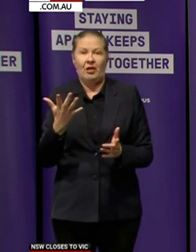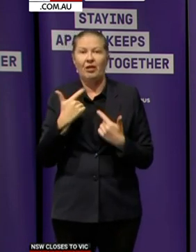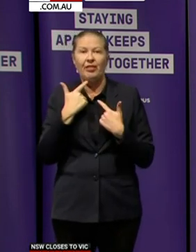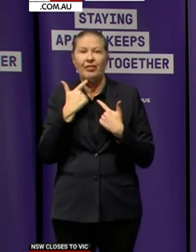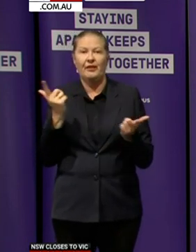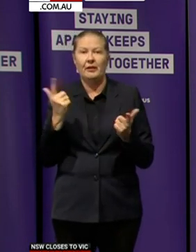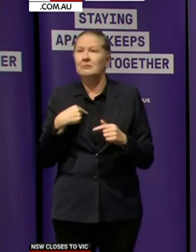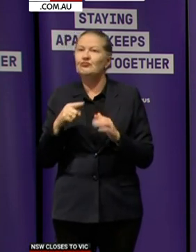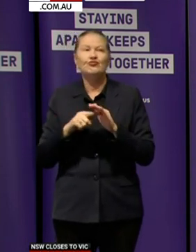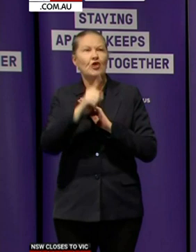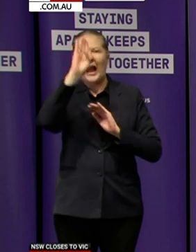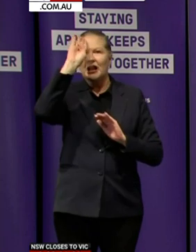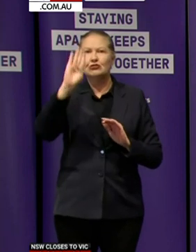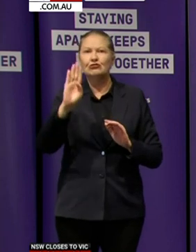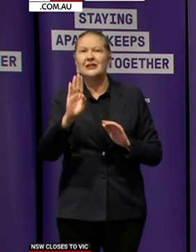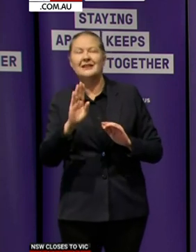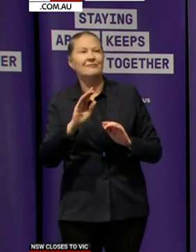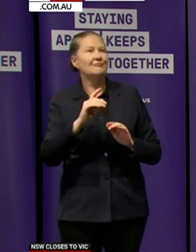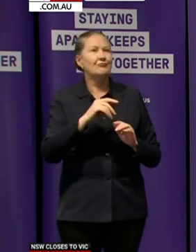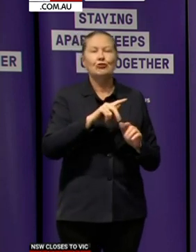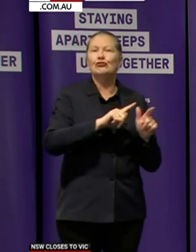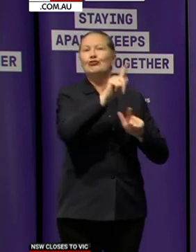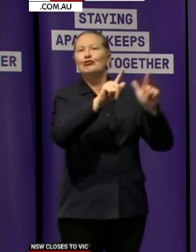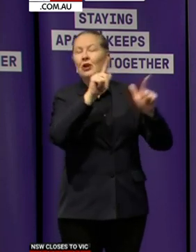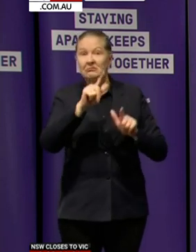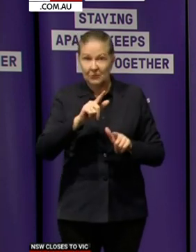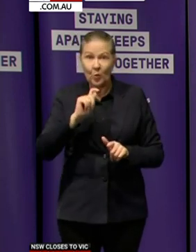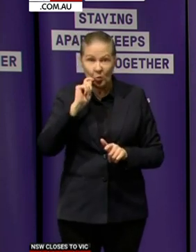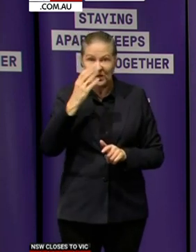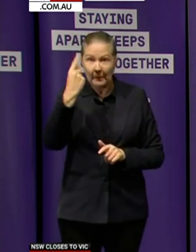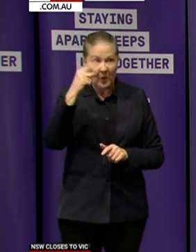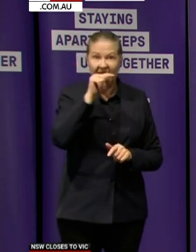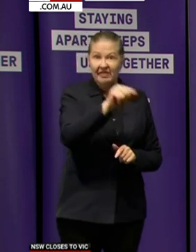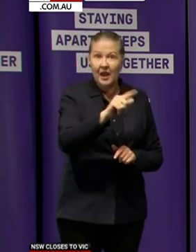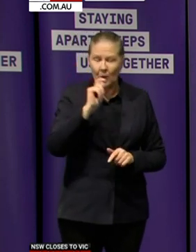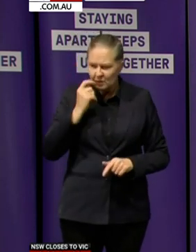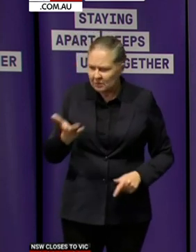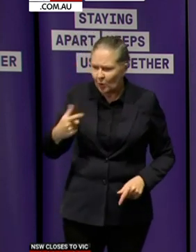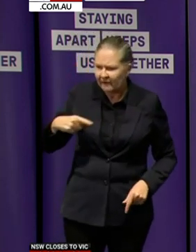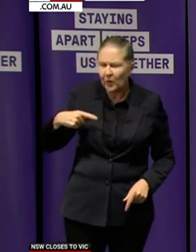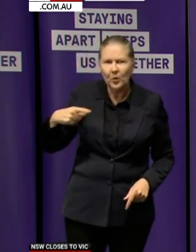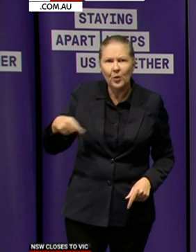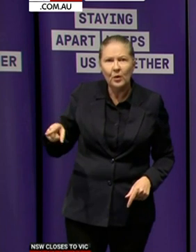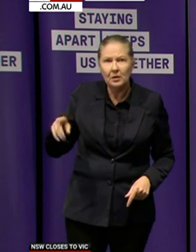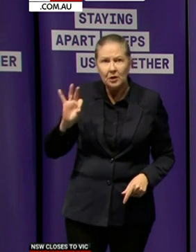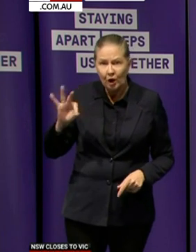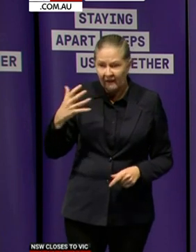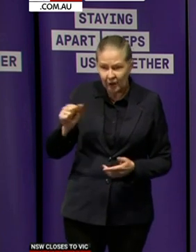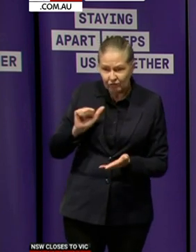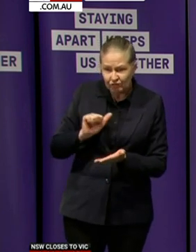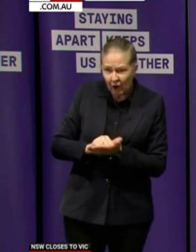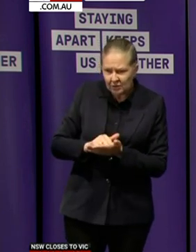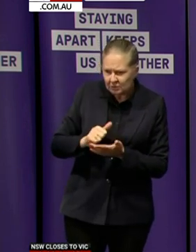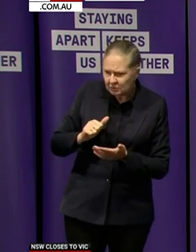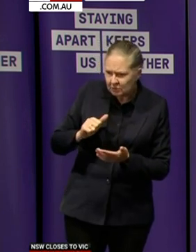There'll be every chance that you will be stopped, you'll be asked, and if you don't have a lawful excuse, then there are significant penalties that